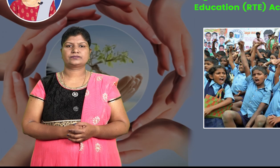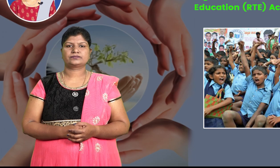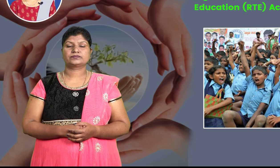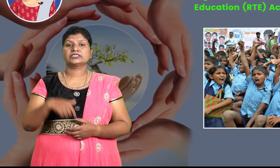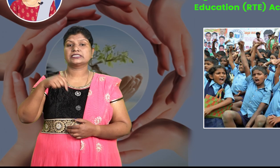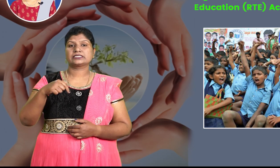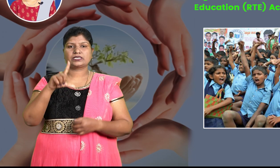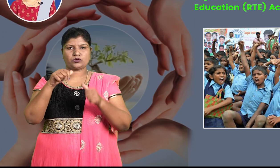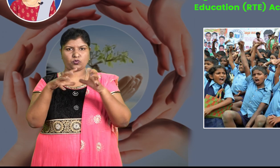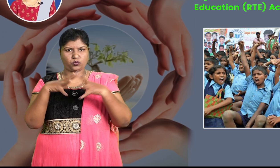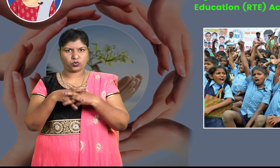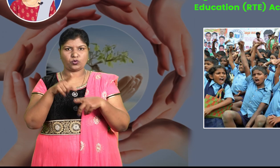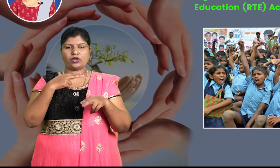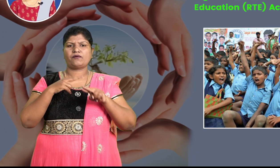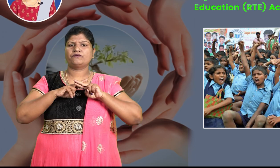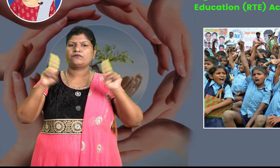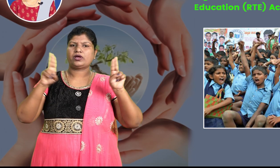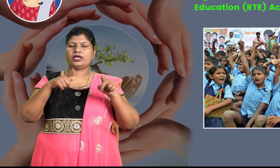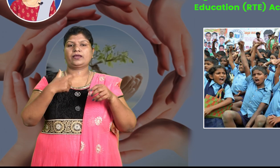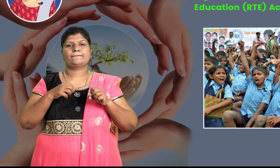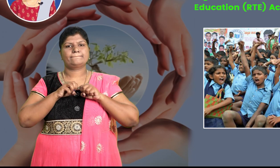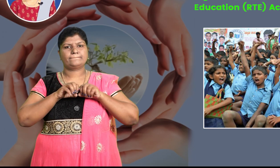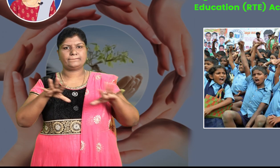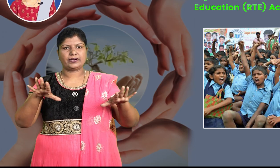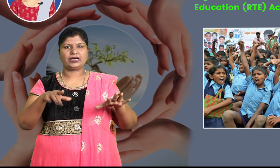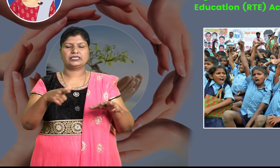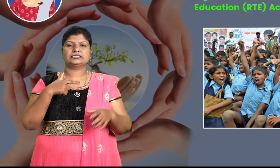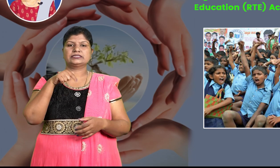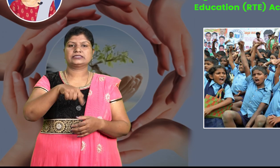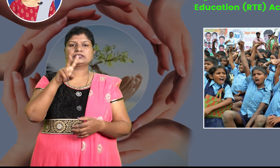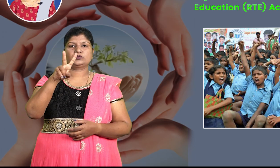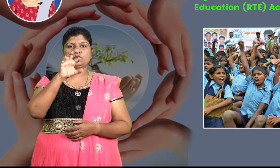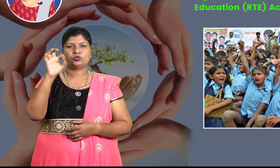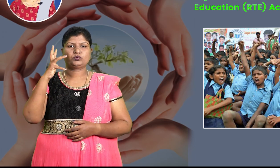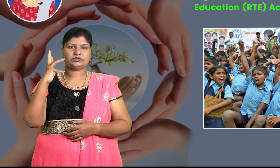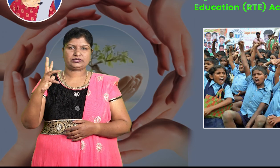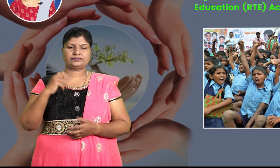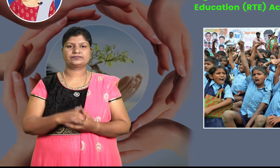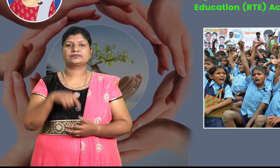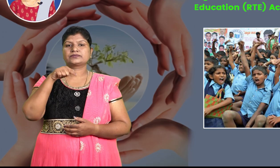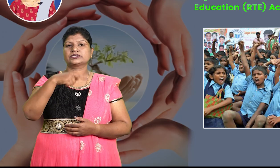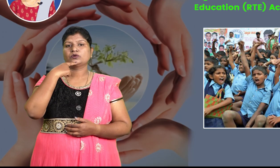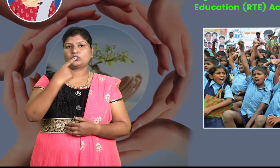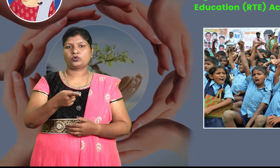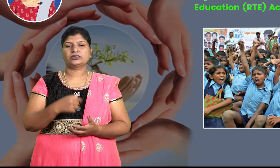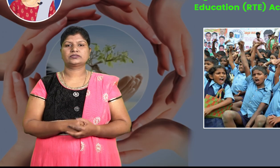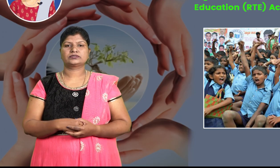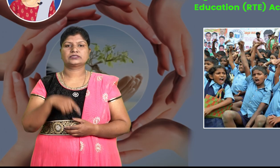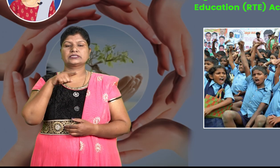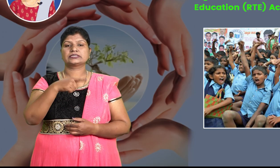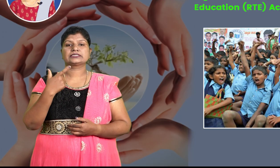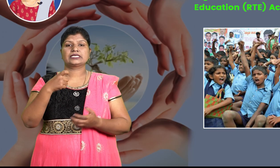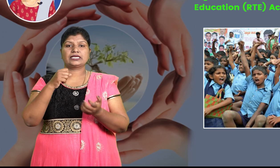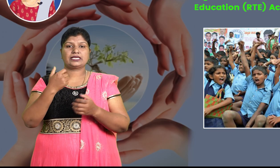This law was finally passed in 2009 and it is called the Right of